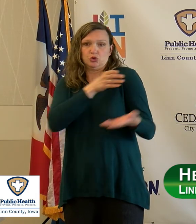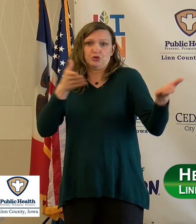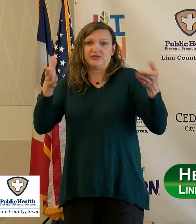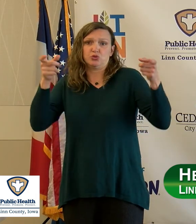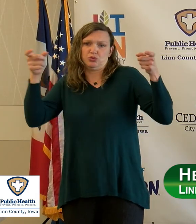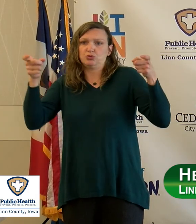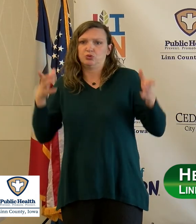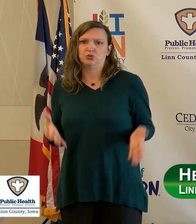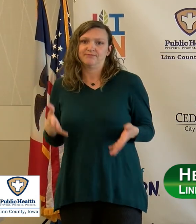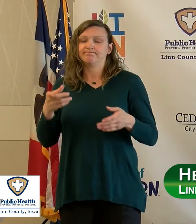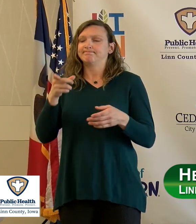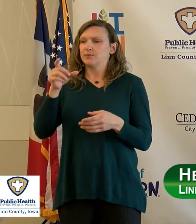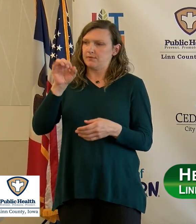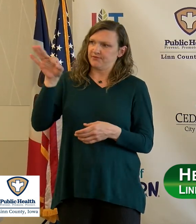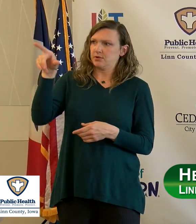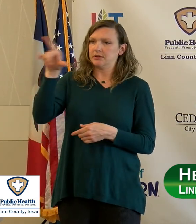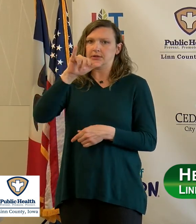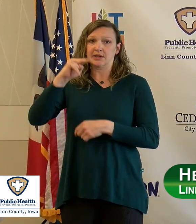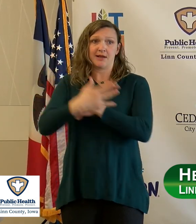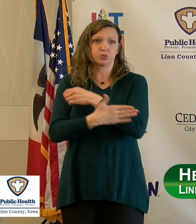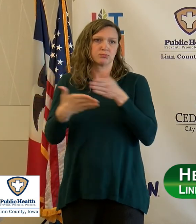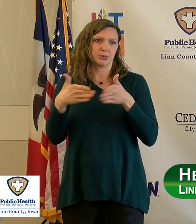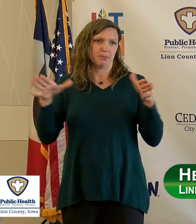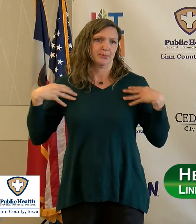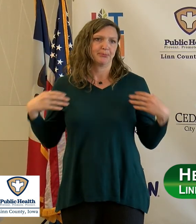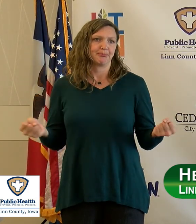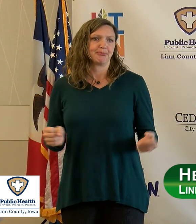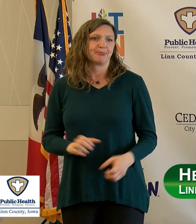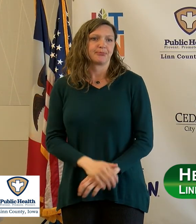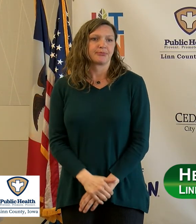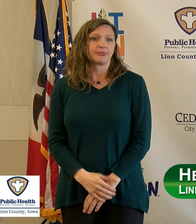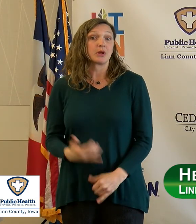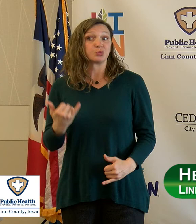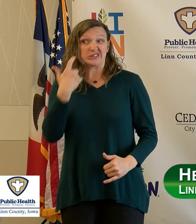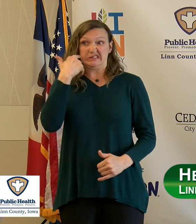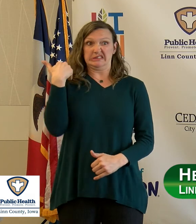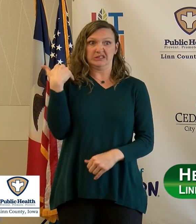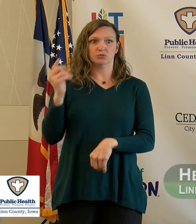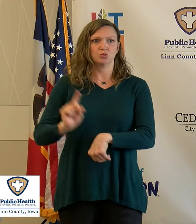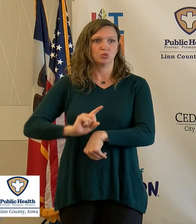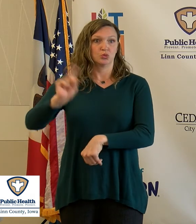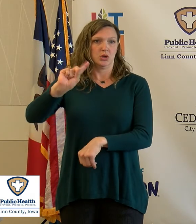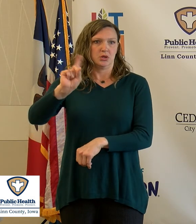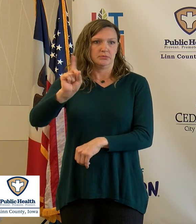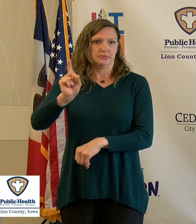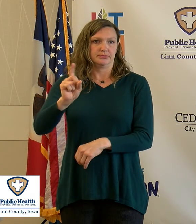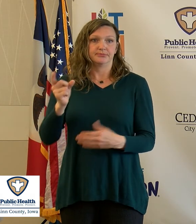Health. As of 1 p.m. today, there are currently